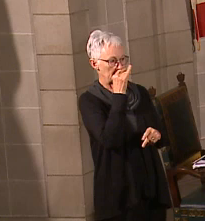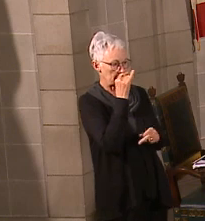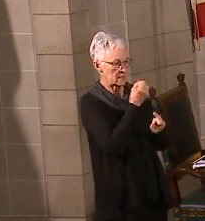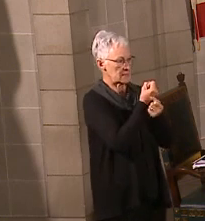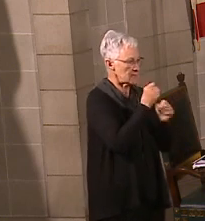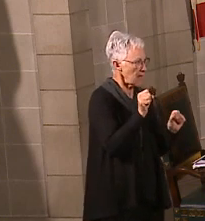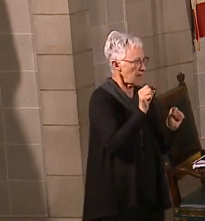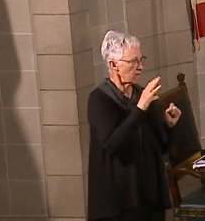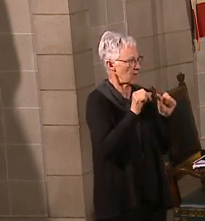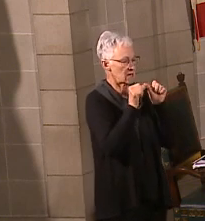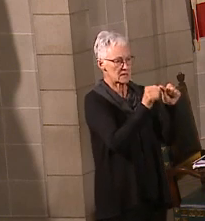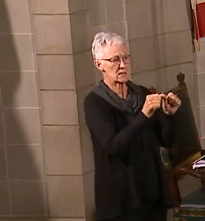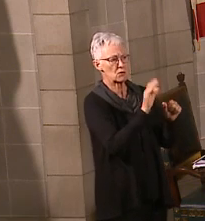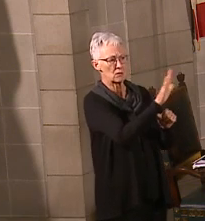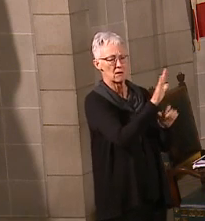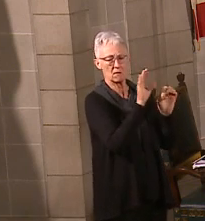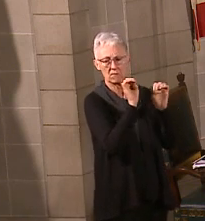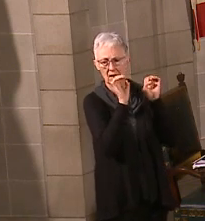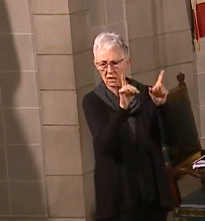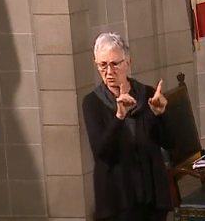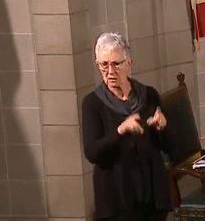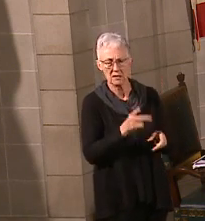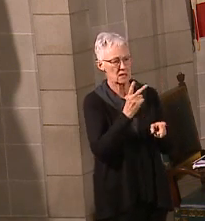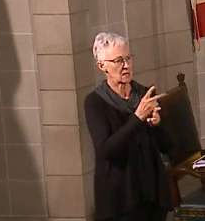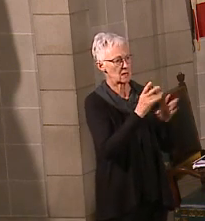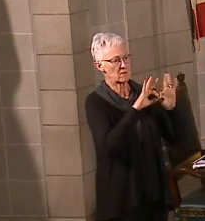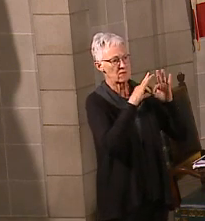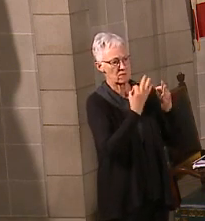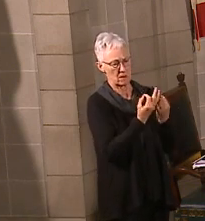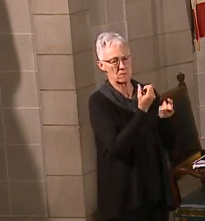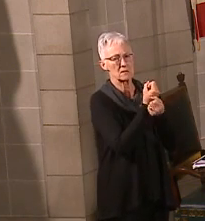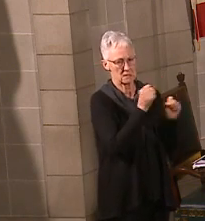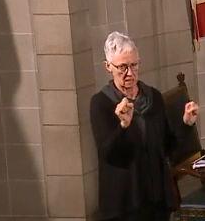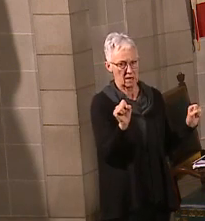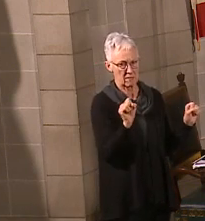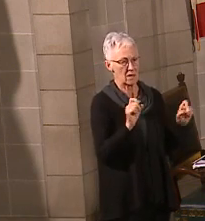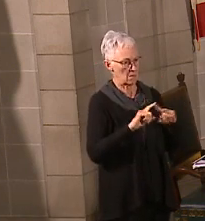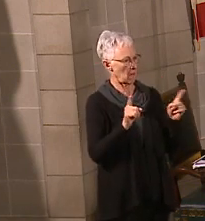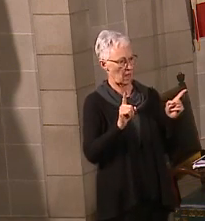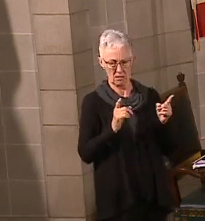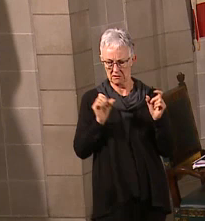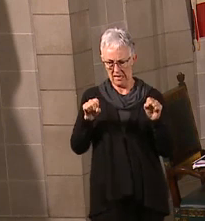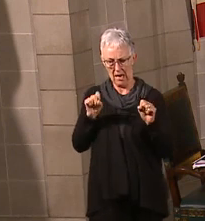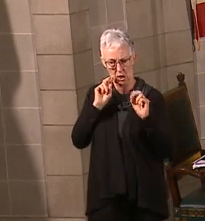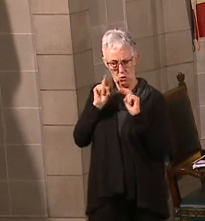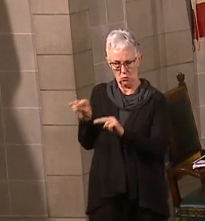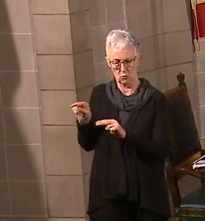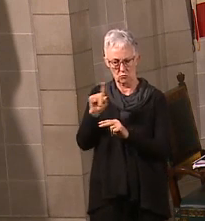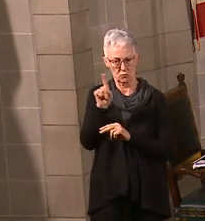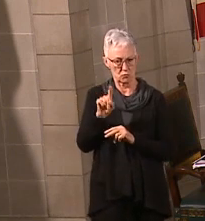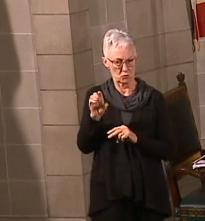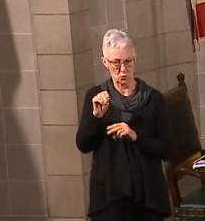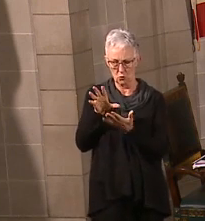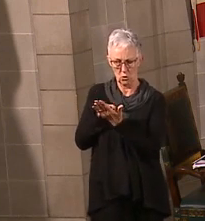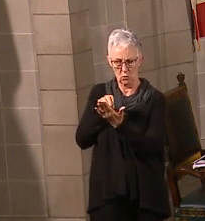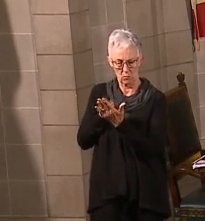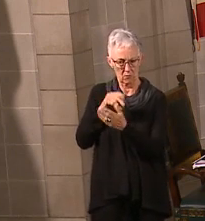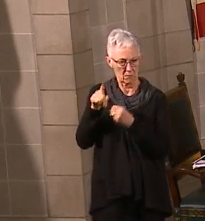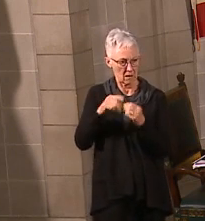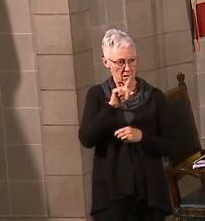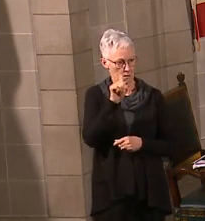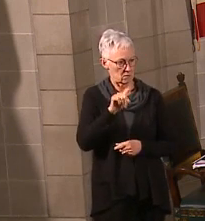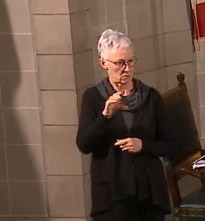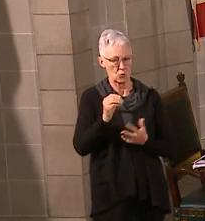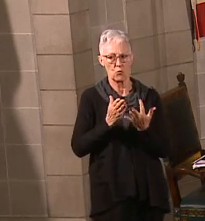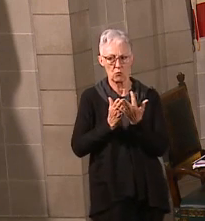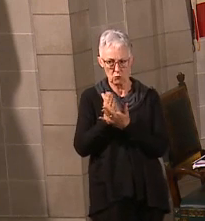them learning, keep them educated, keep those families safe as well, because that's what it's all about, is being safe and learning all at the same time. So we're very excited